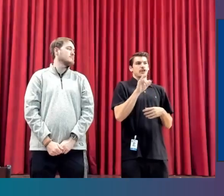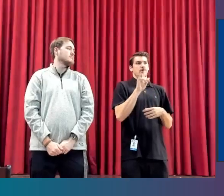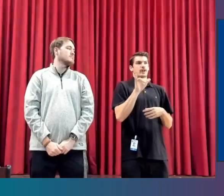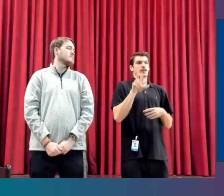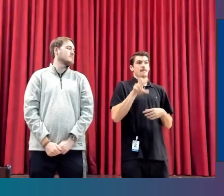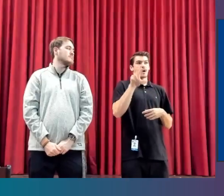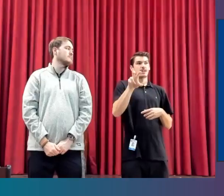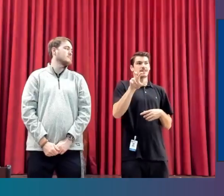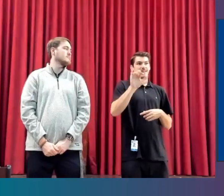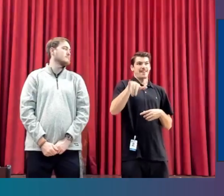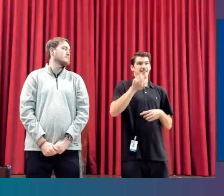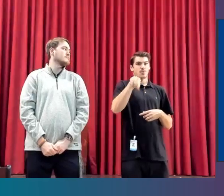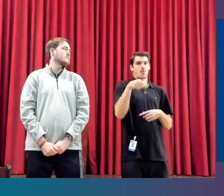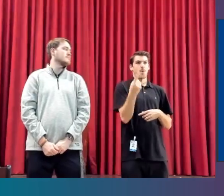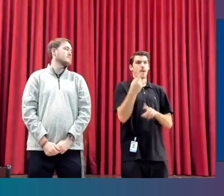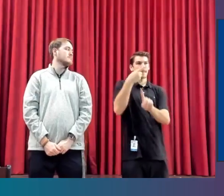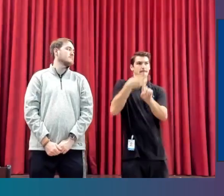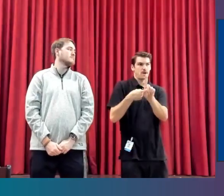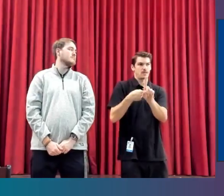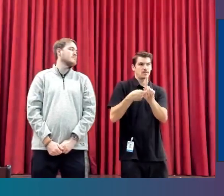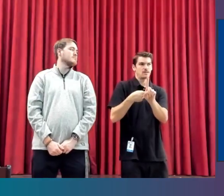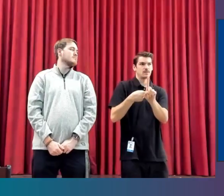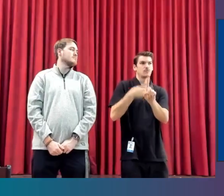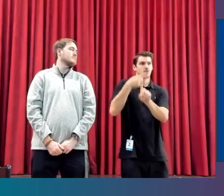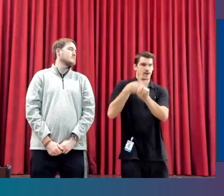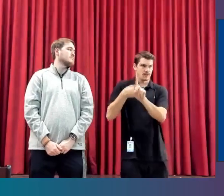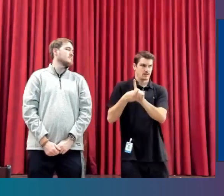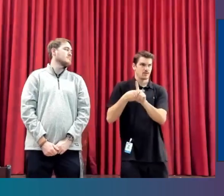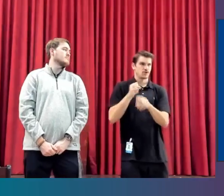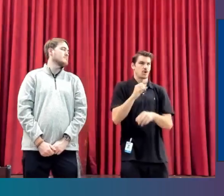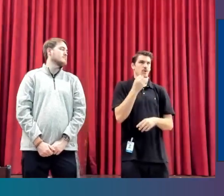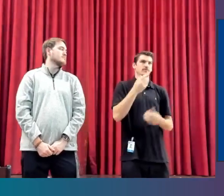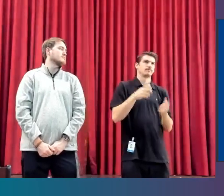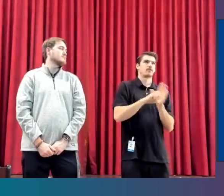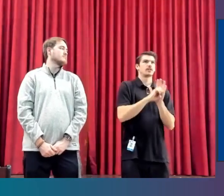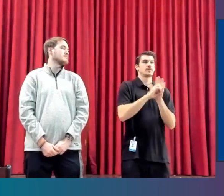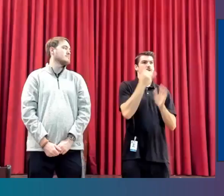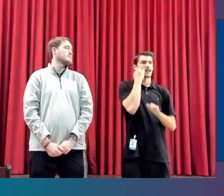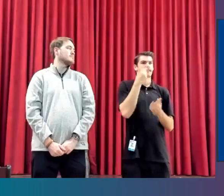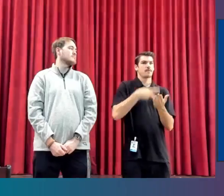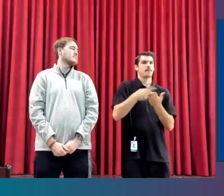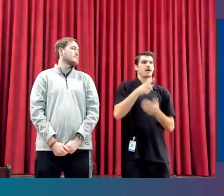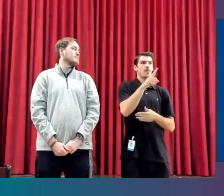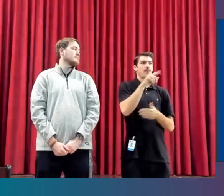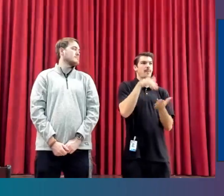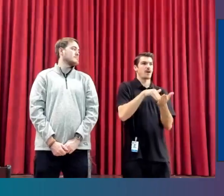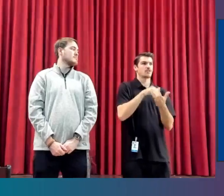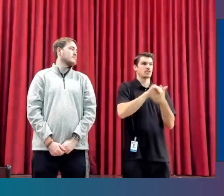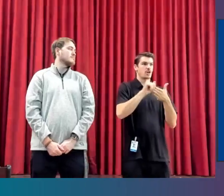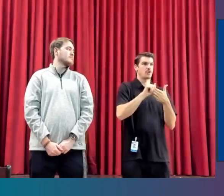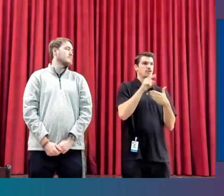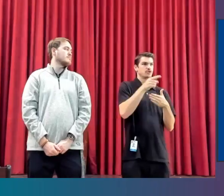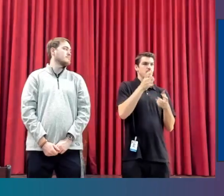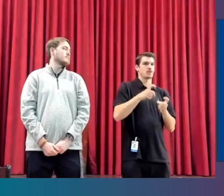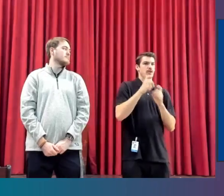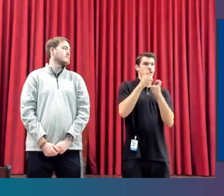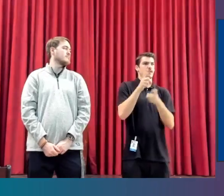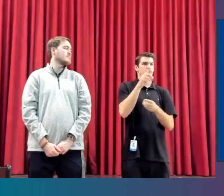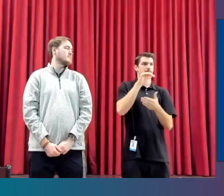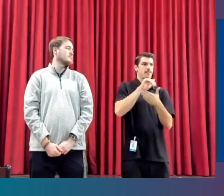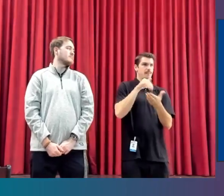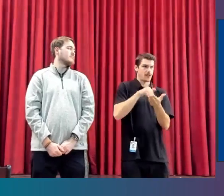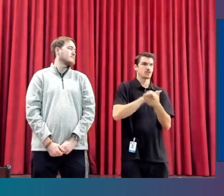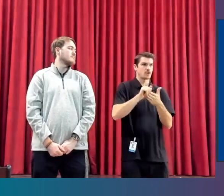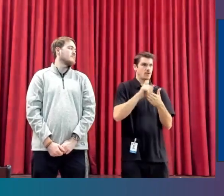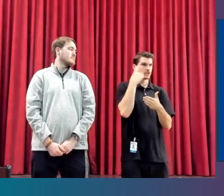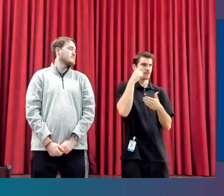1 month's rent. So however much, let's say you're paying $1,000 for rent, you would give $1,000 for the security